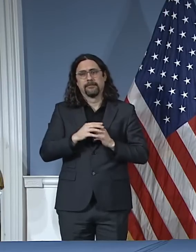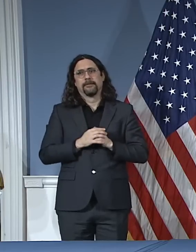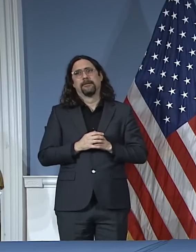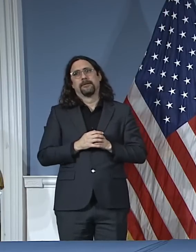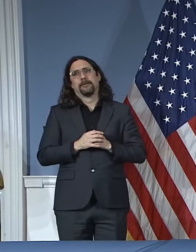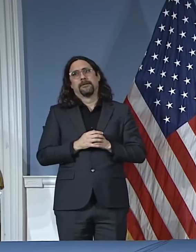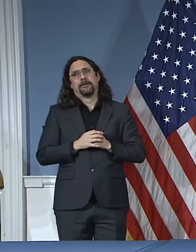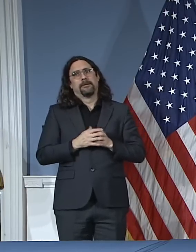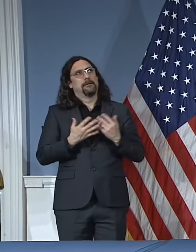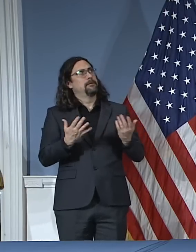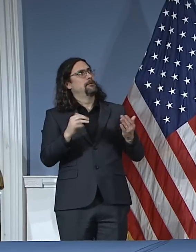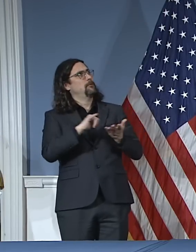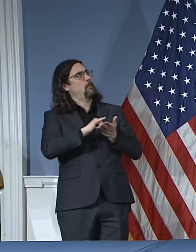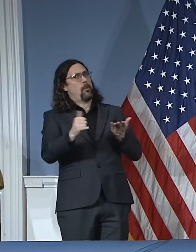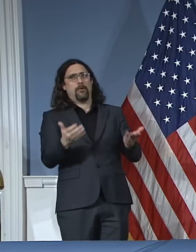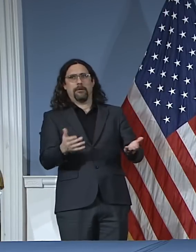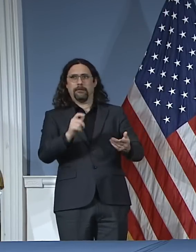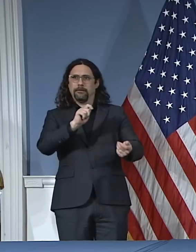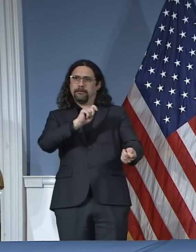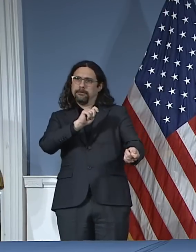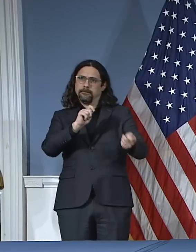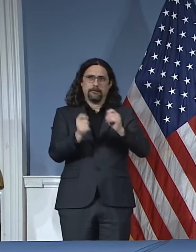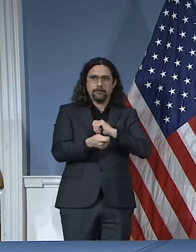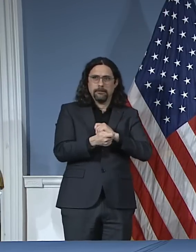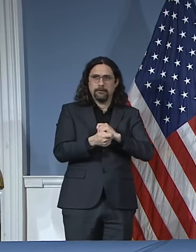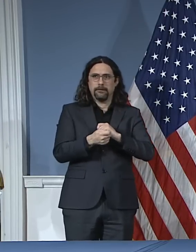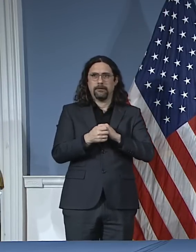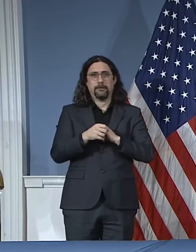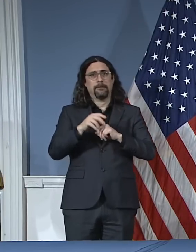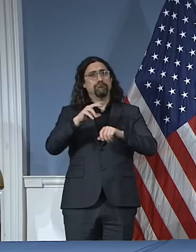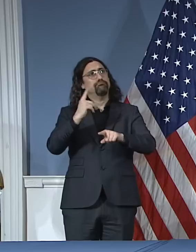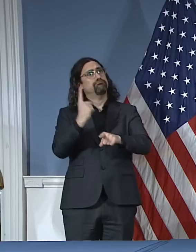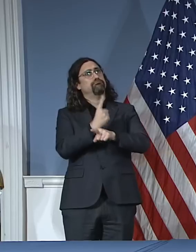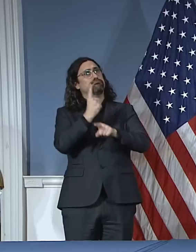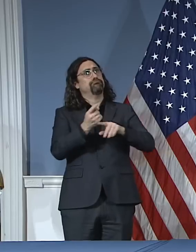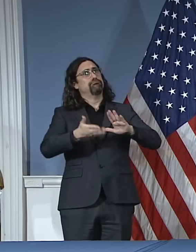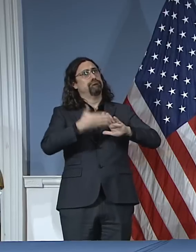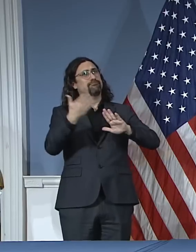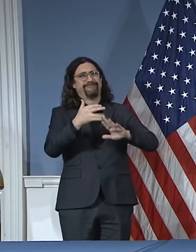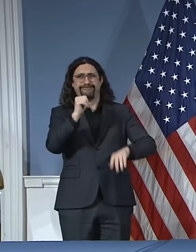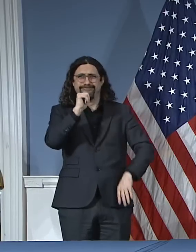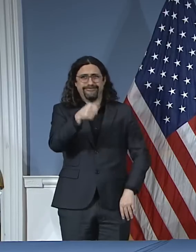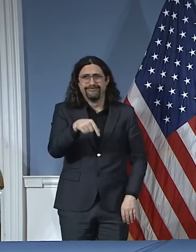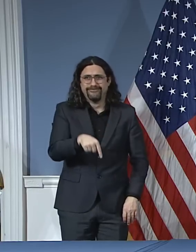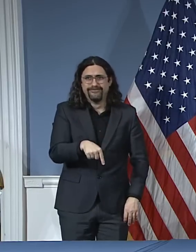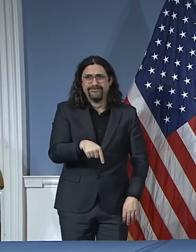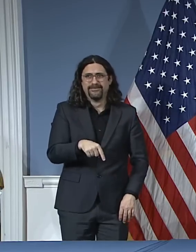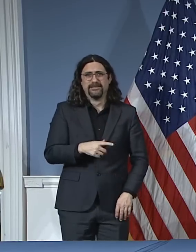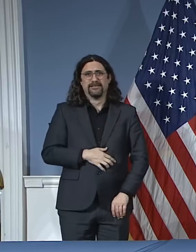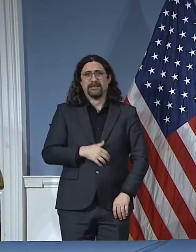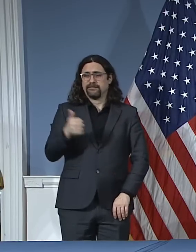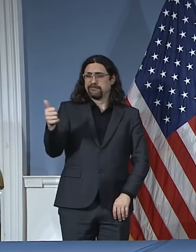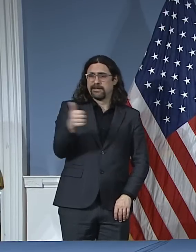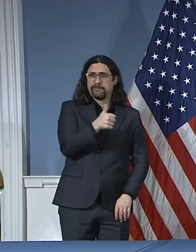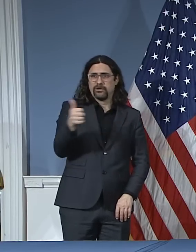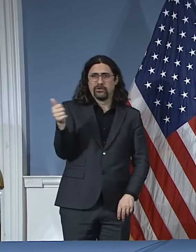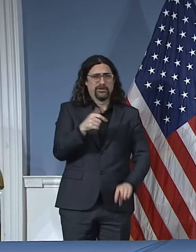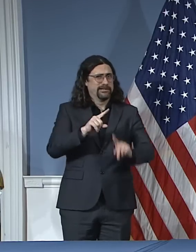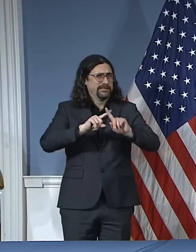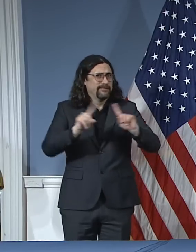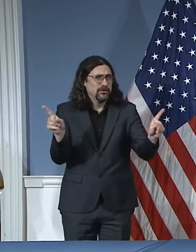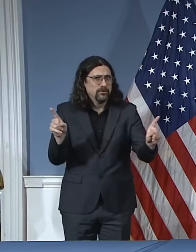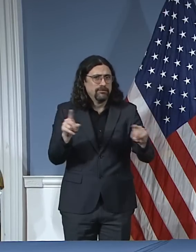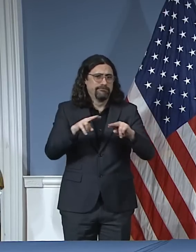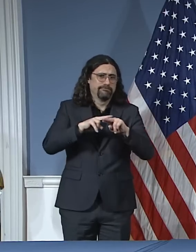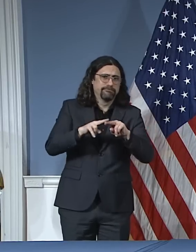normally does, and the idea of commuting has been fundamentally changed, and so many parts of our city are not seeing the kind of traffic, et